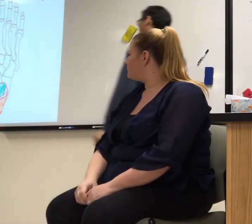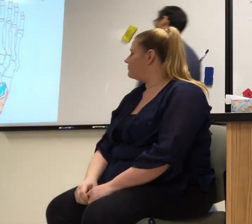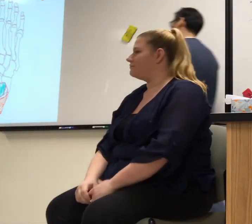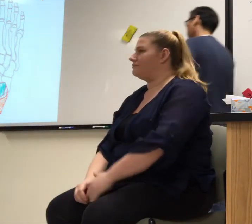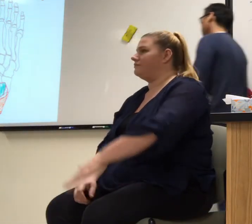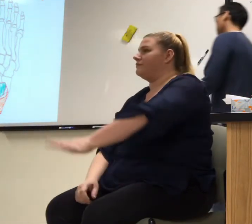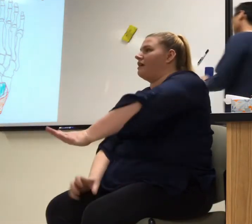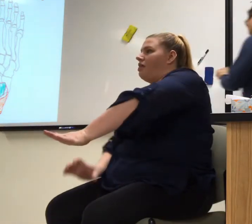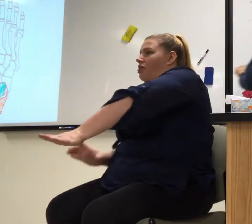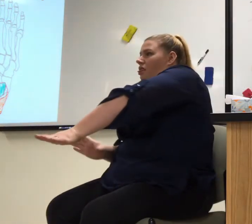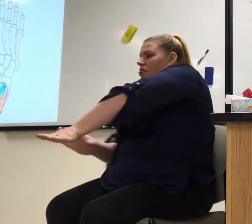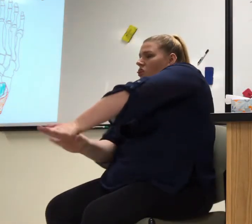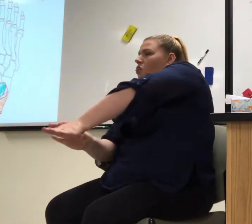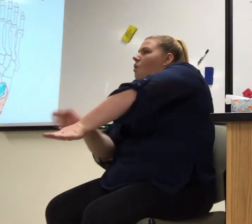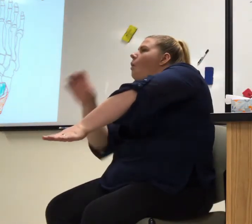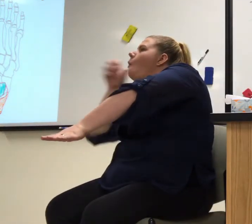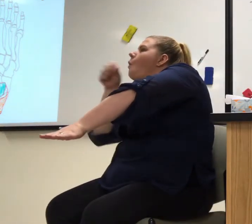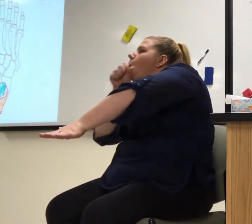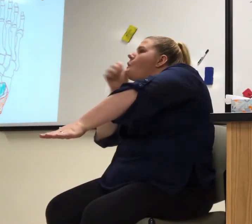That's your heel bone.